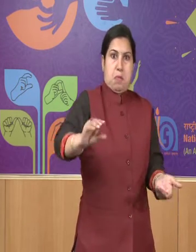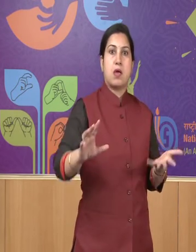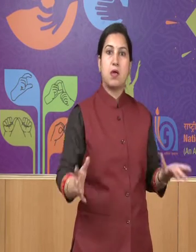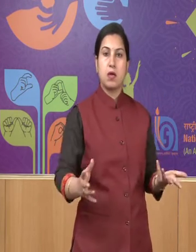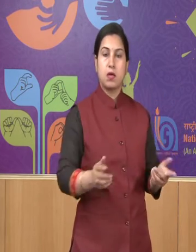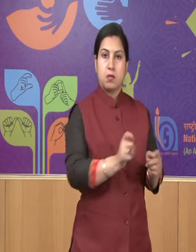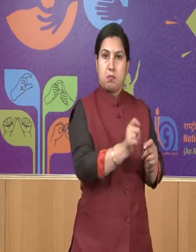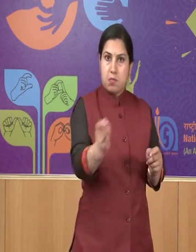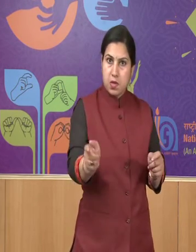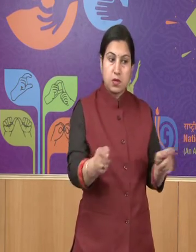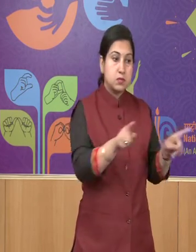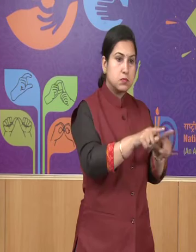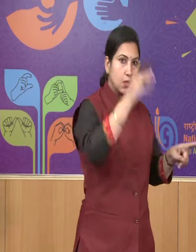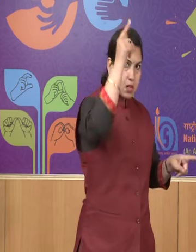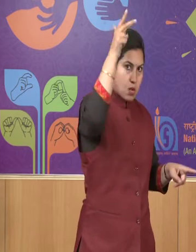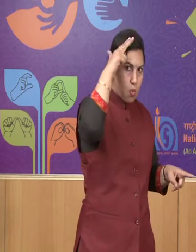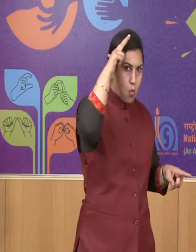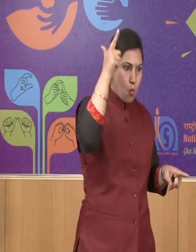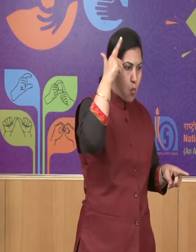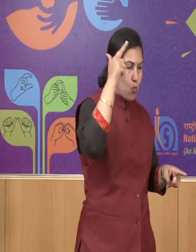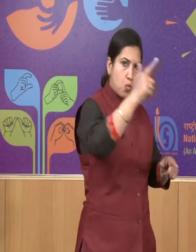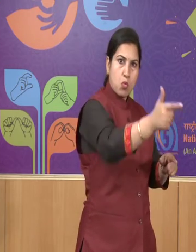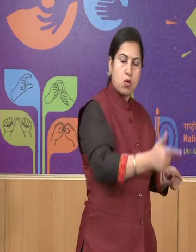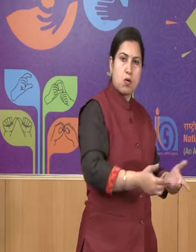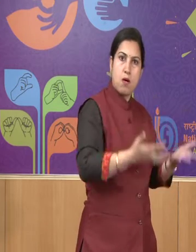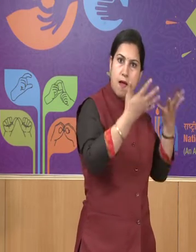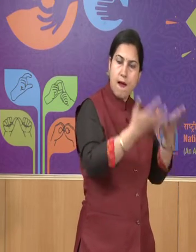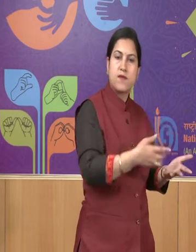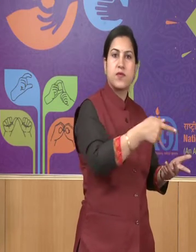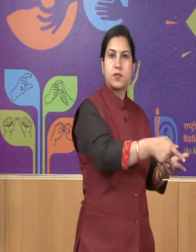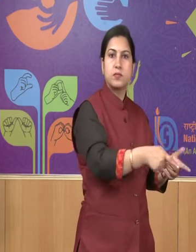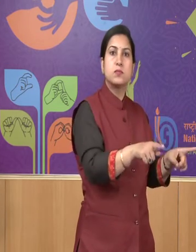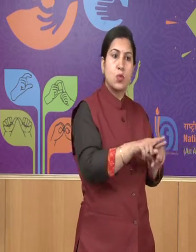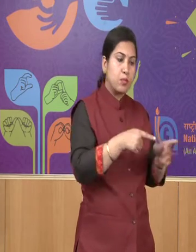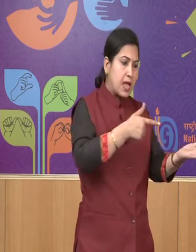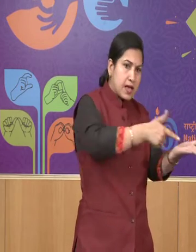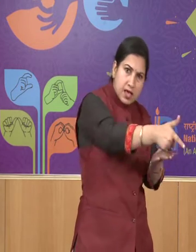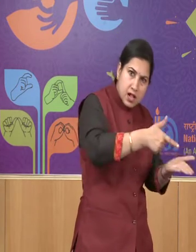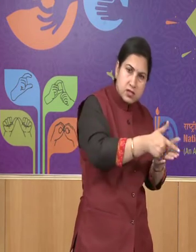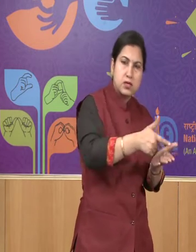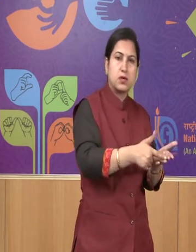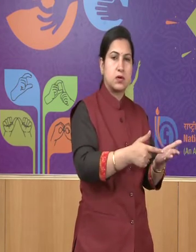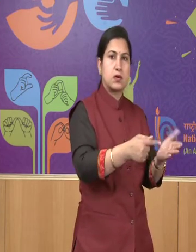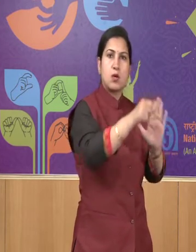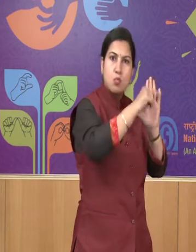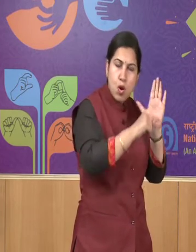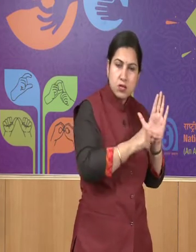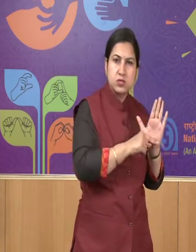Thus, we see that the economic and agricultural policies of British